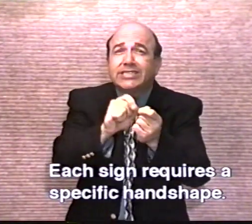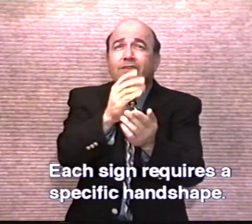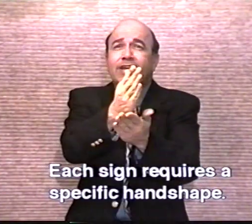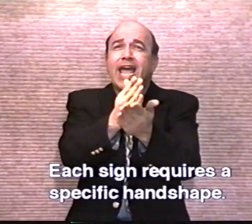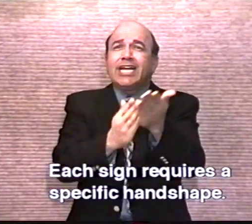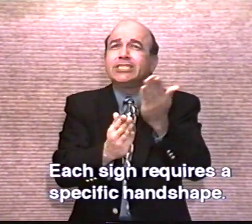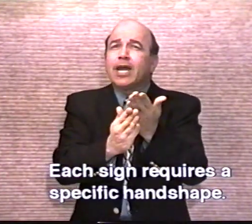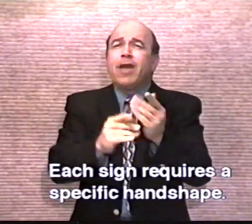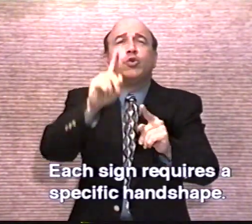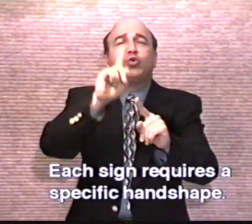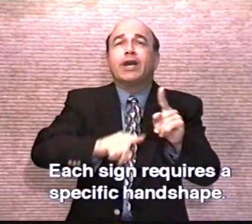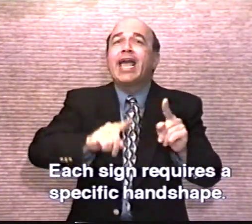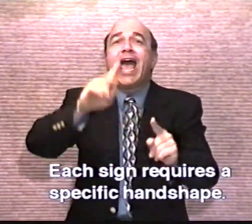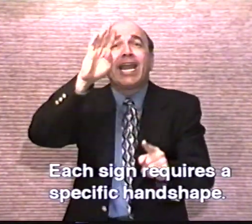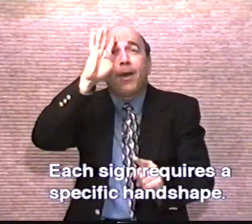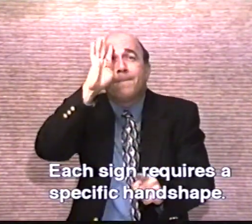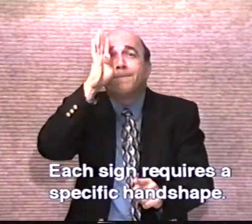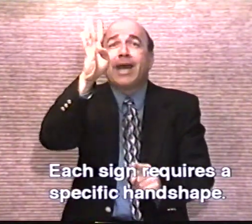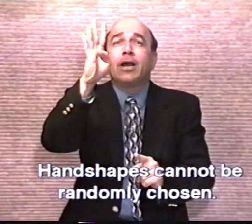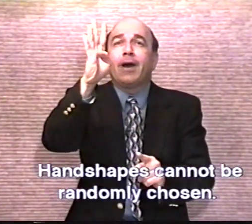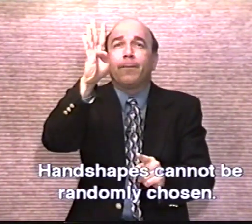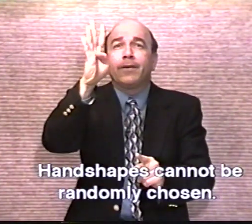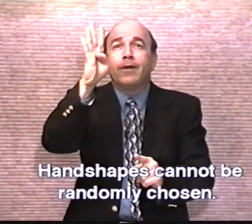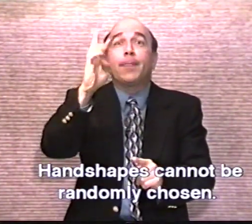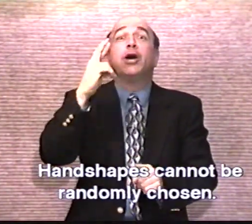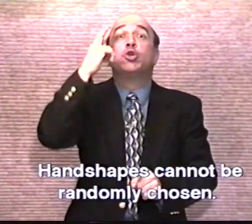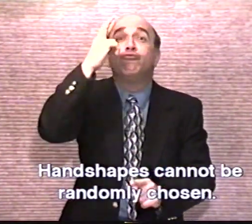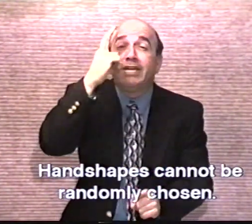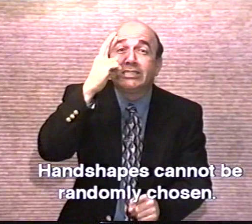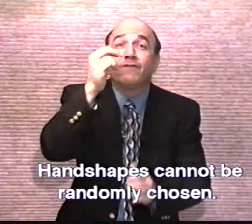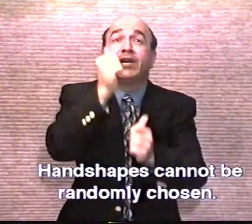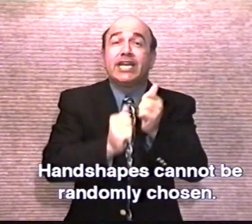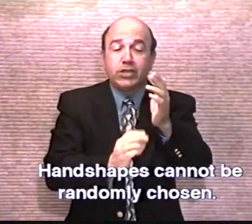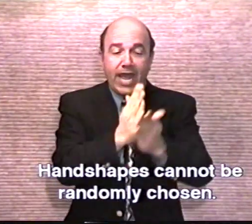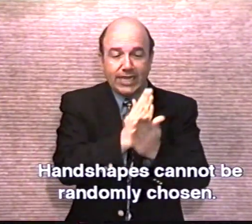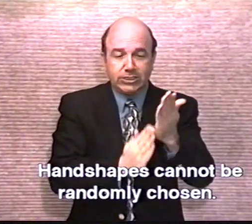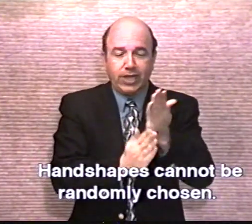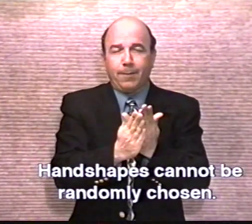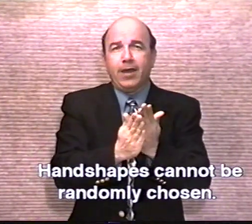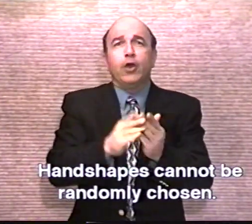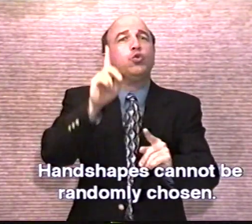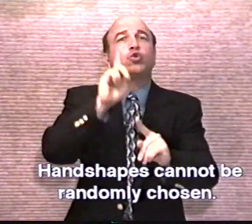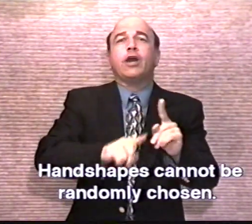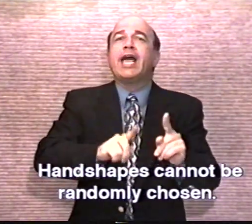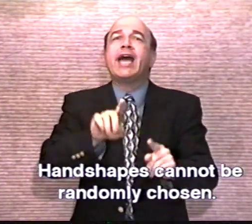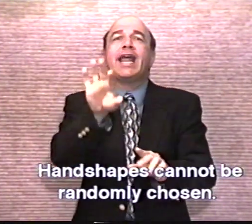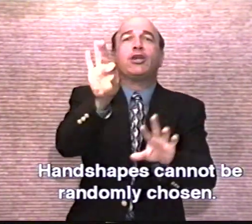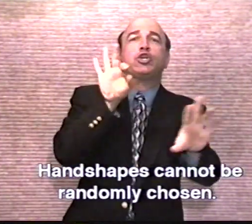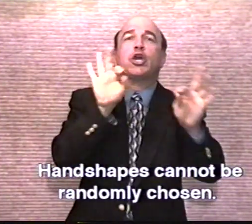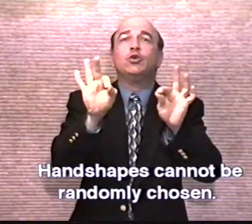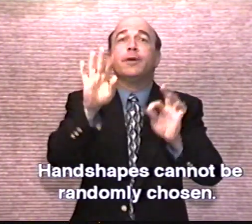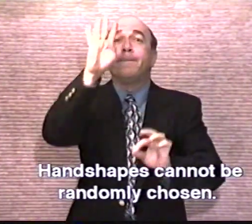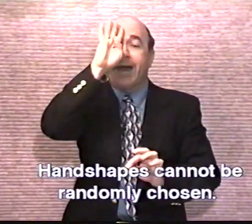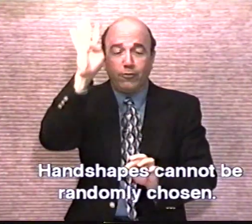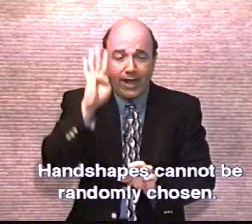specific hand shape. You just cannot make them up. There's a reason for each hand shape. You just cannot choose them by